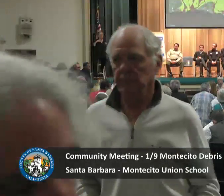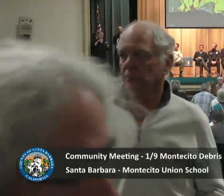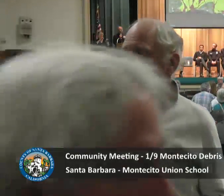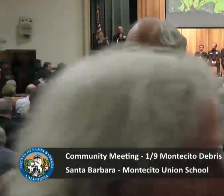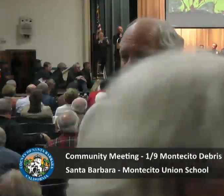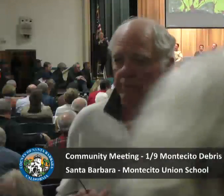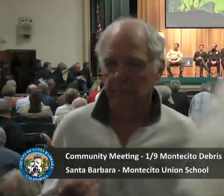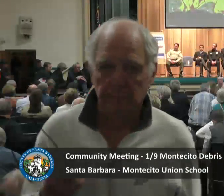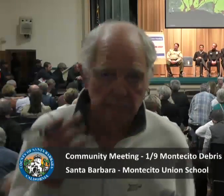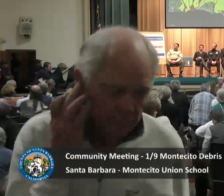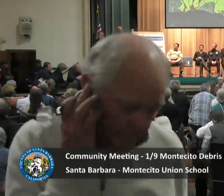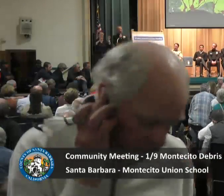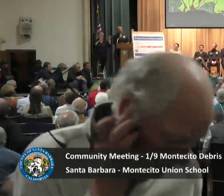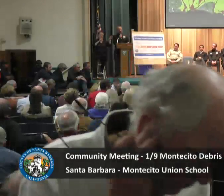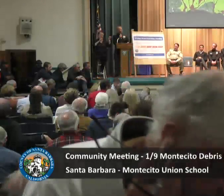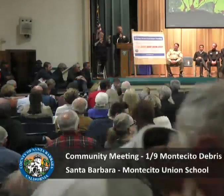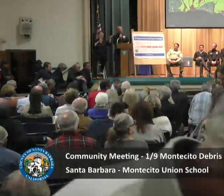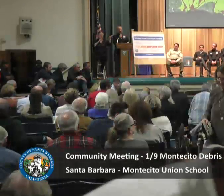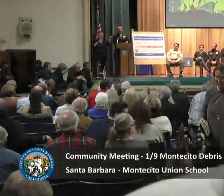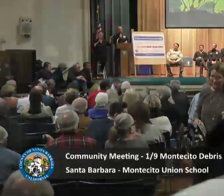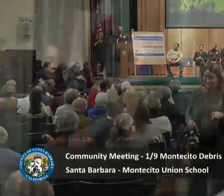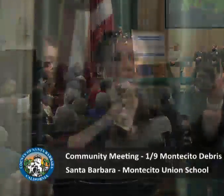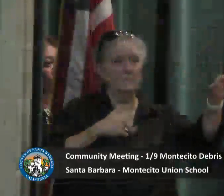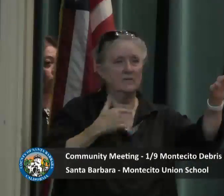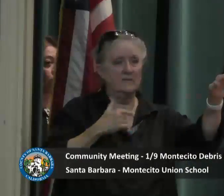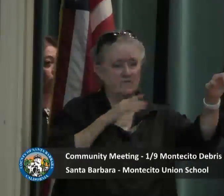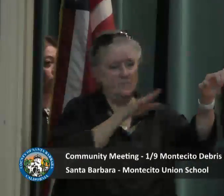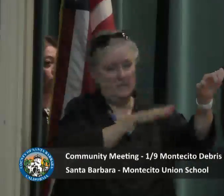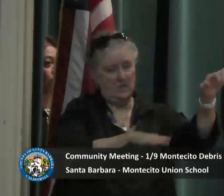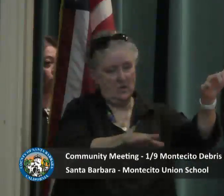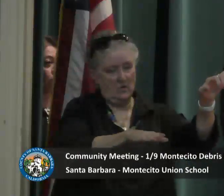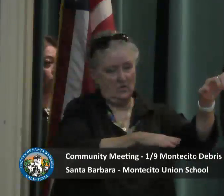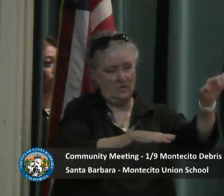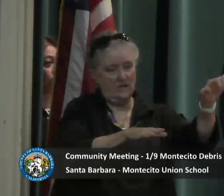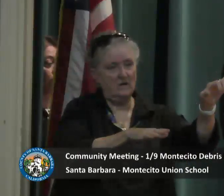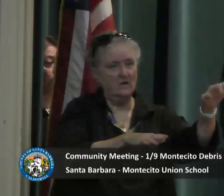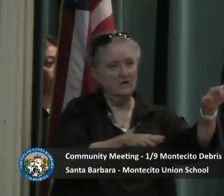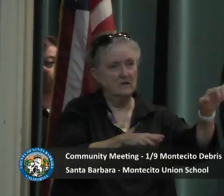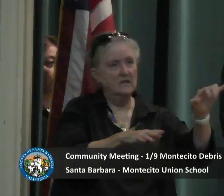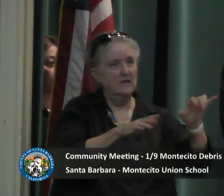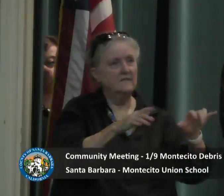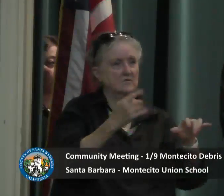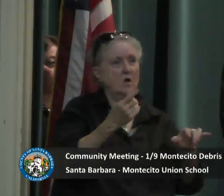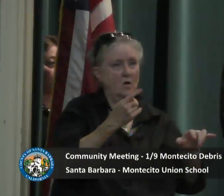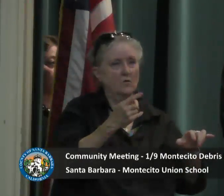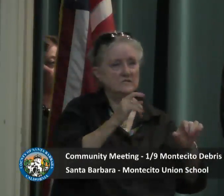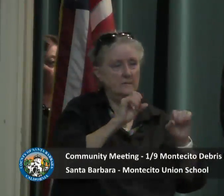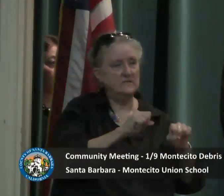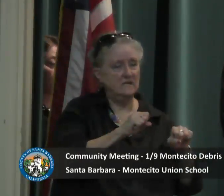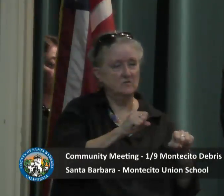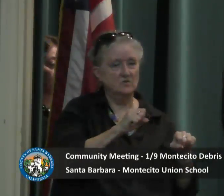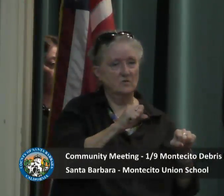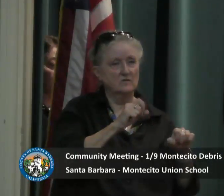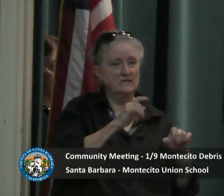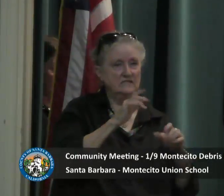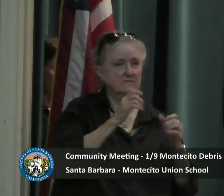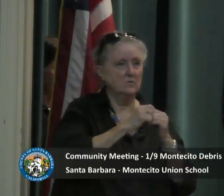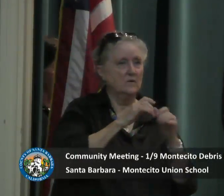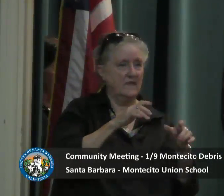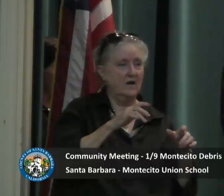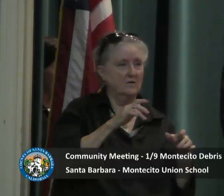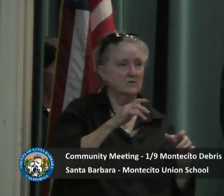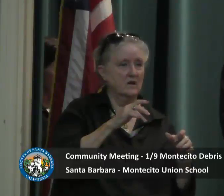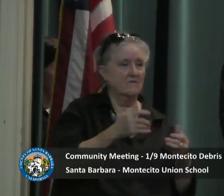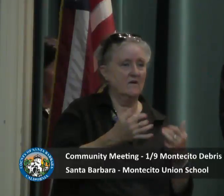that are no longer held, that the folks that live below slopes, there's always a potential, as there is even without